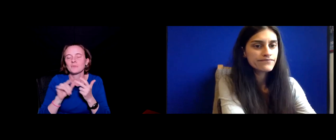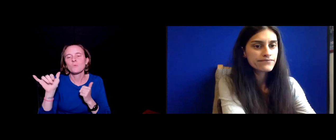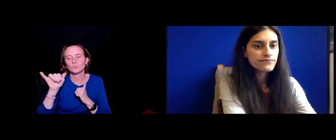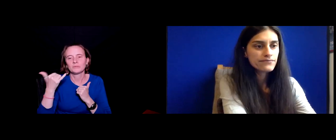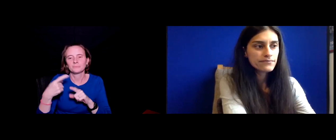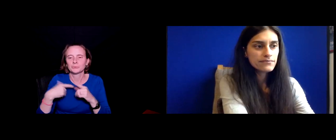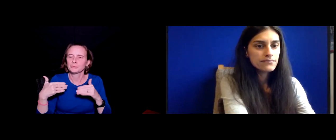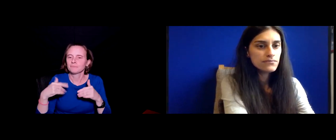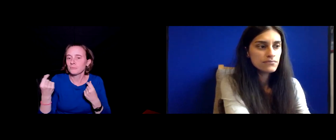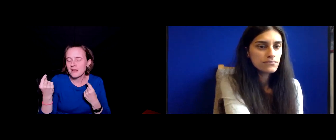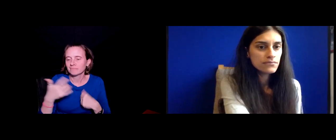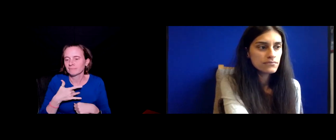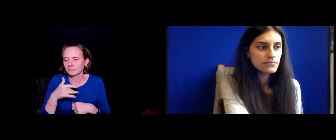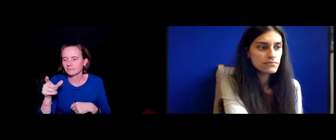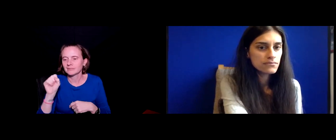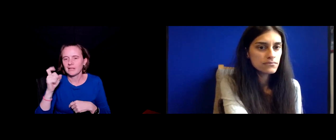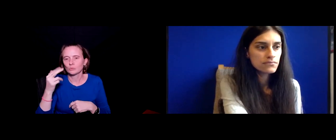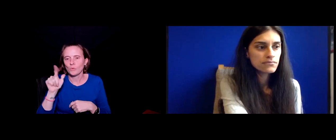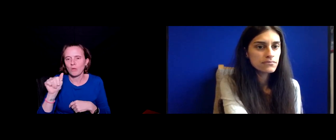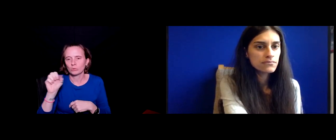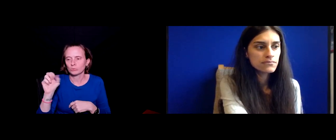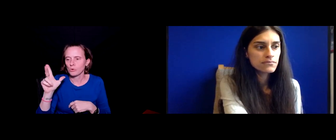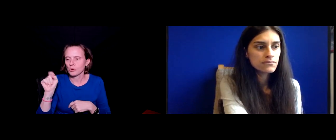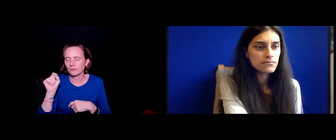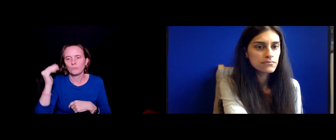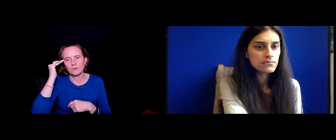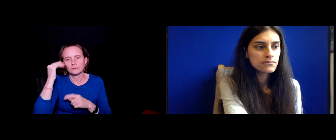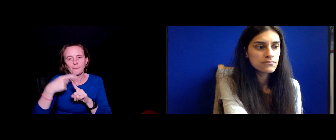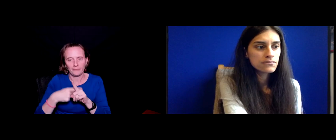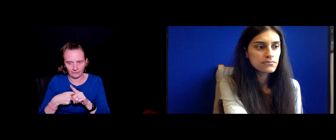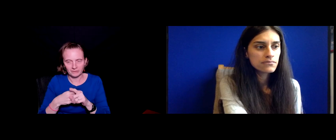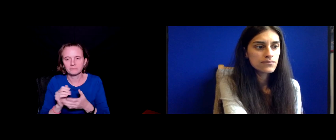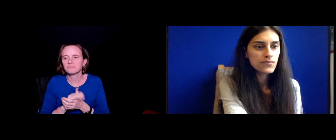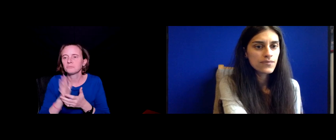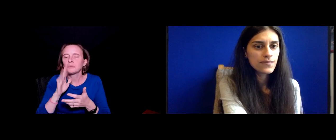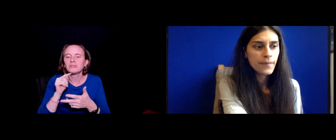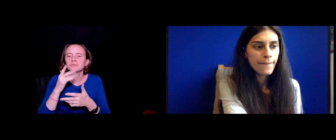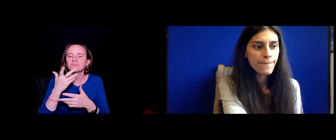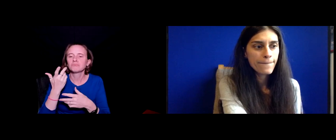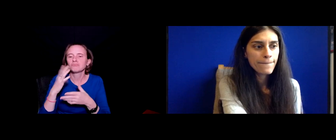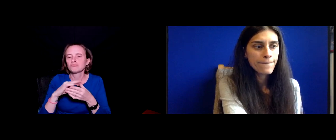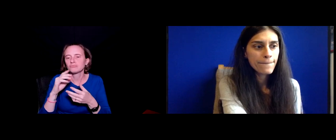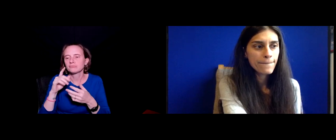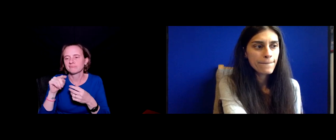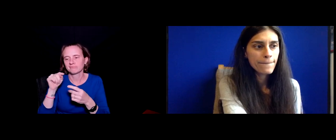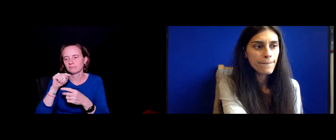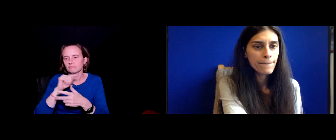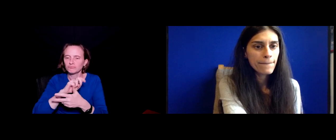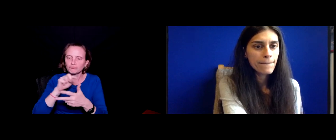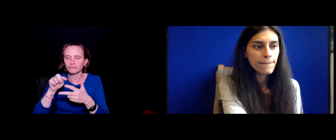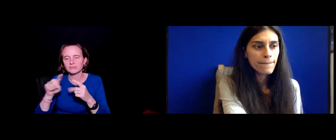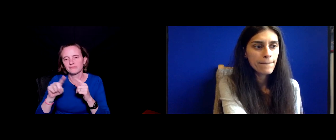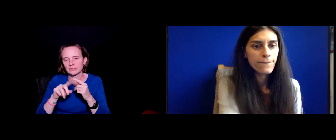Day. Thirdly, I really wanted to let you know that Sexual Assault Awareness Month is currently in